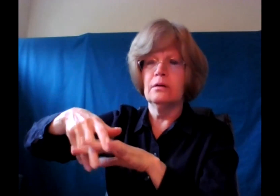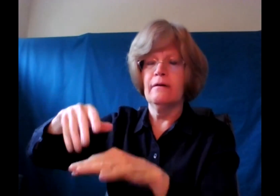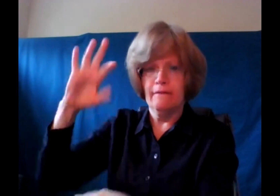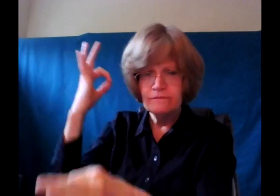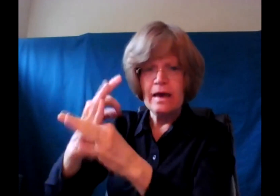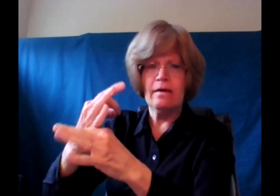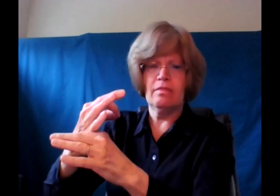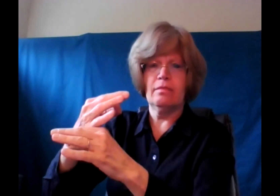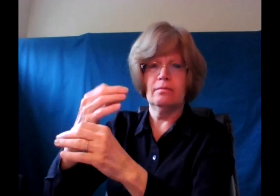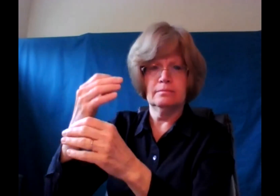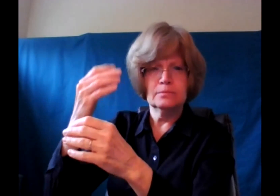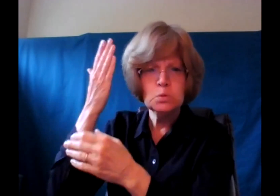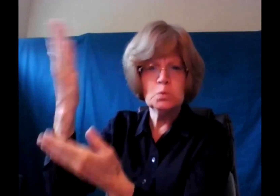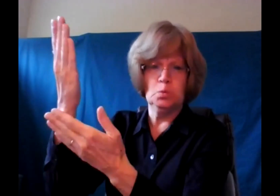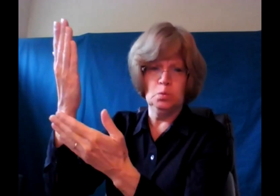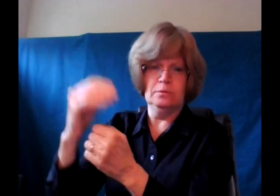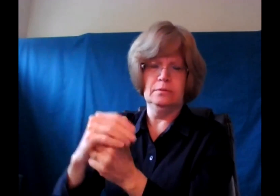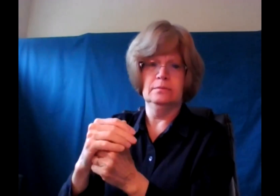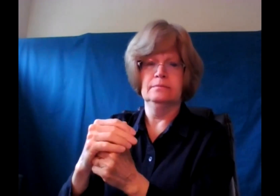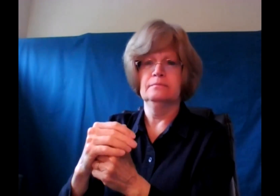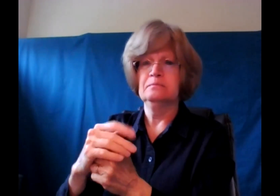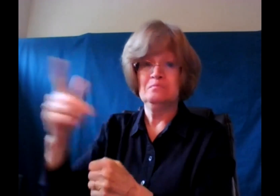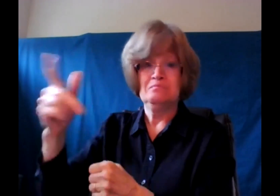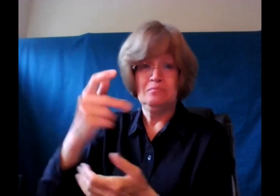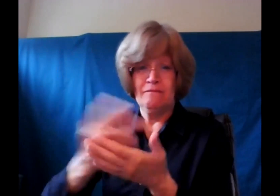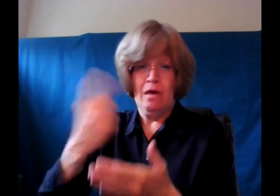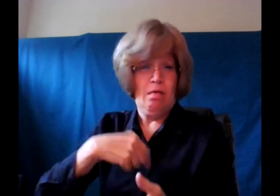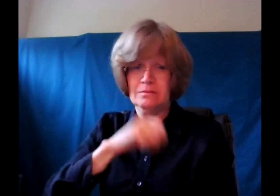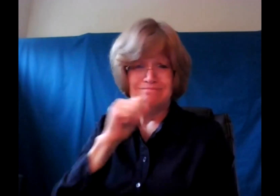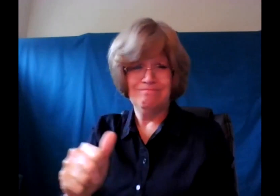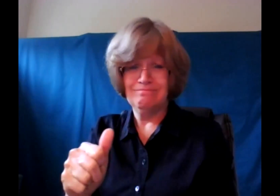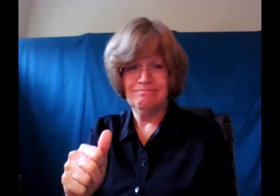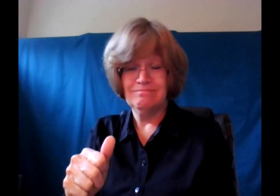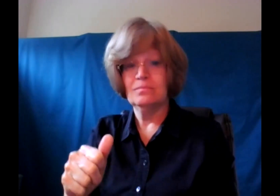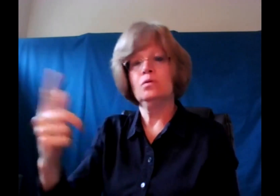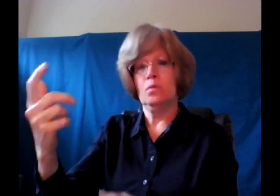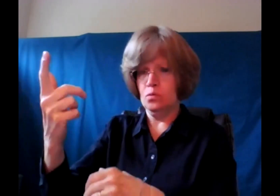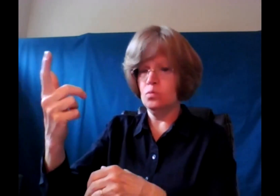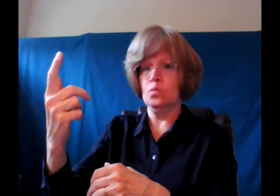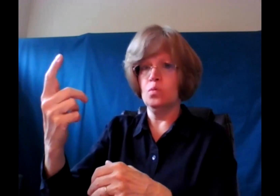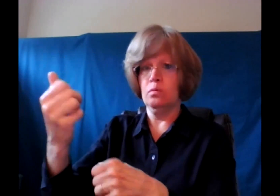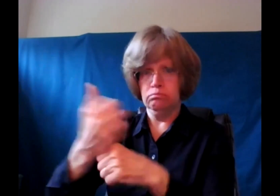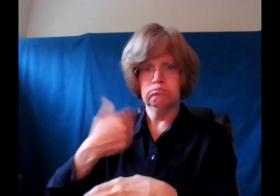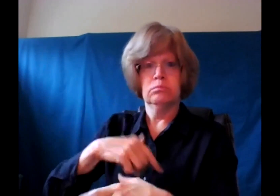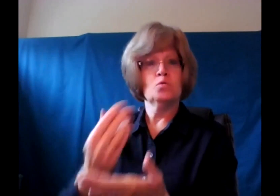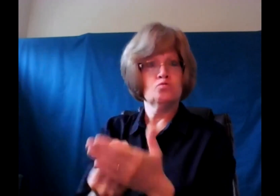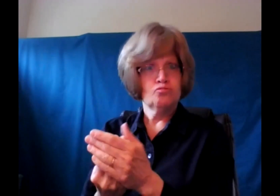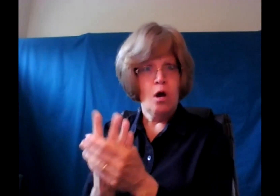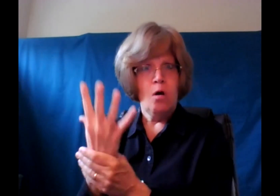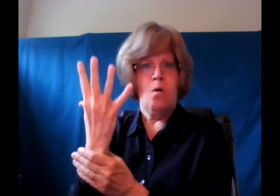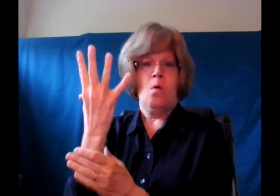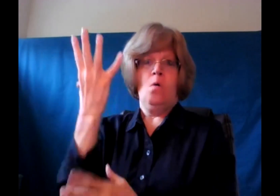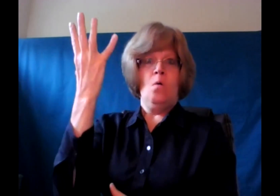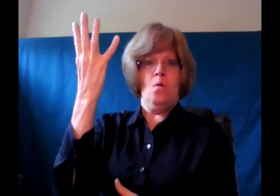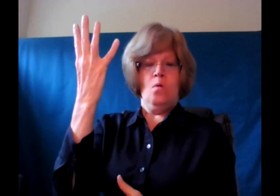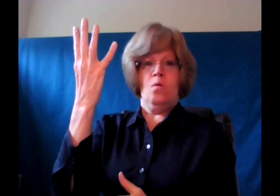faith in you. You will not fail us. You will cause us to grow as much as